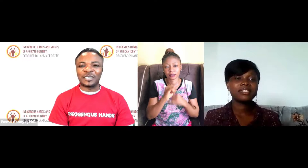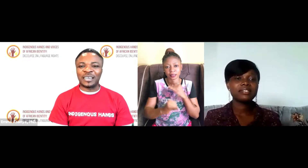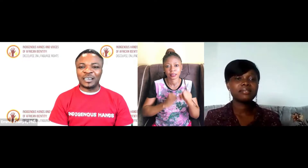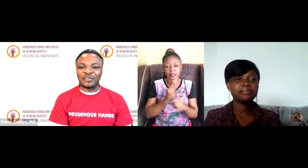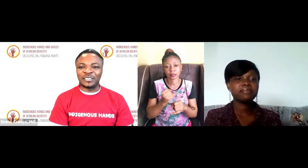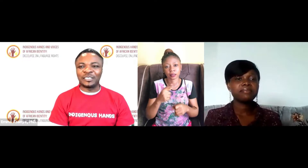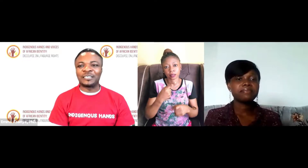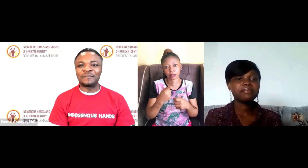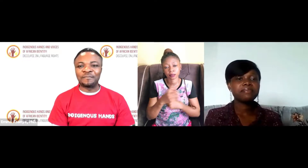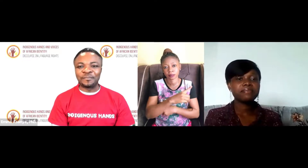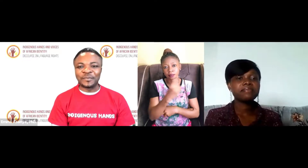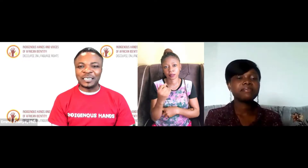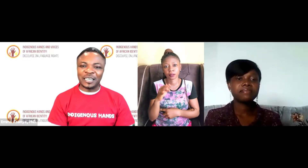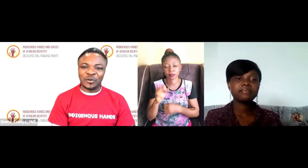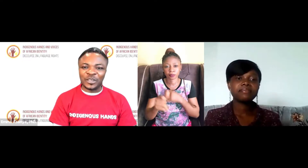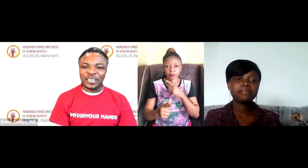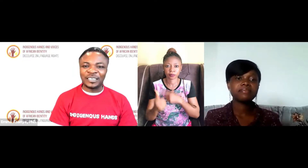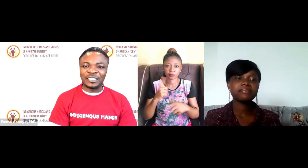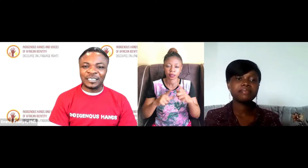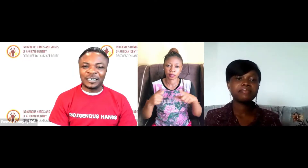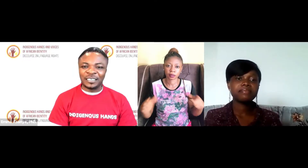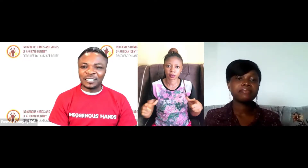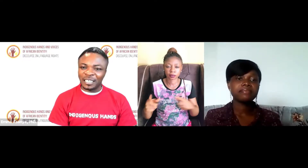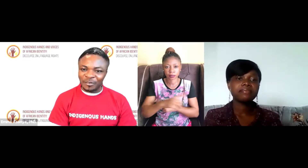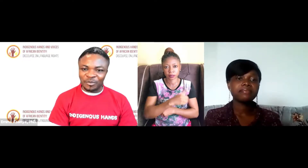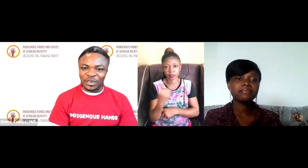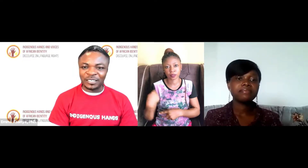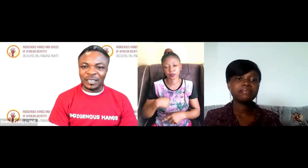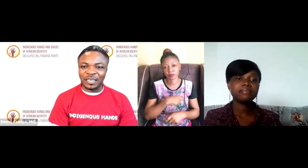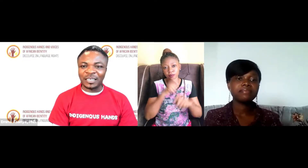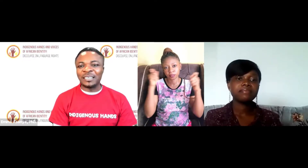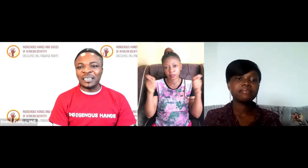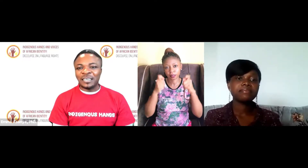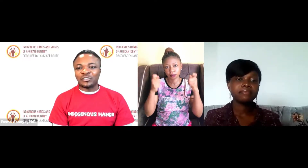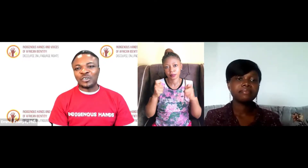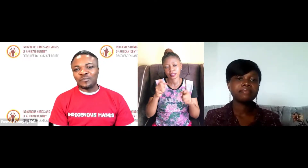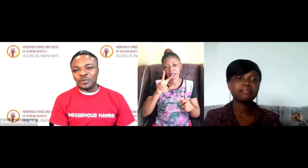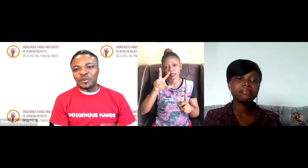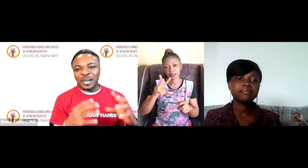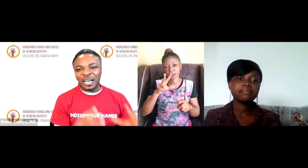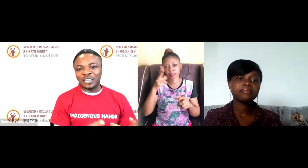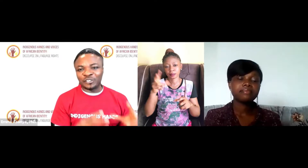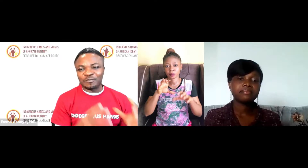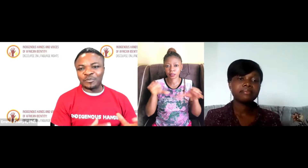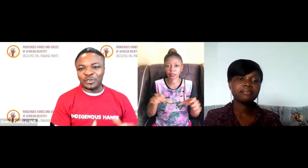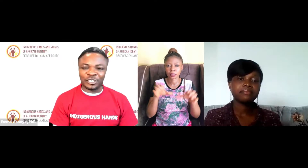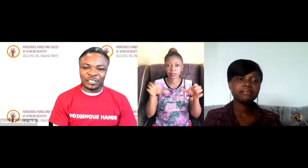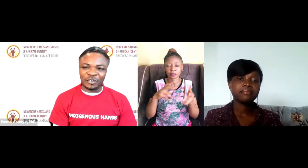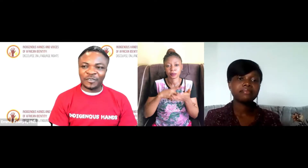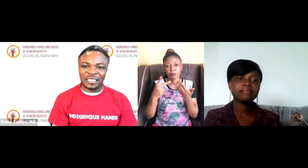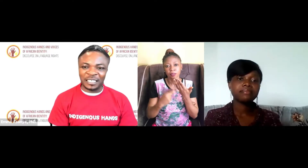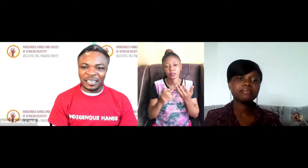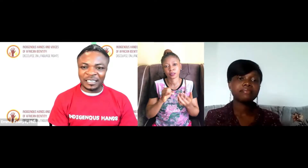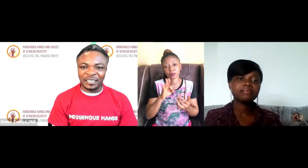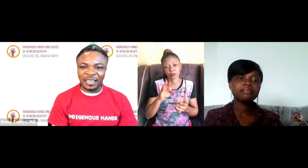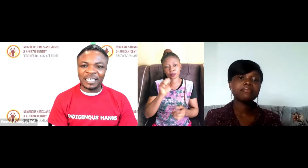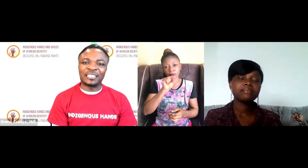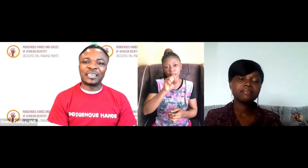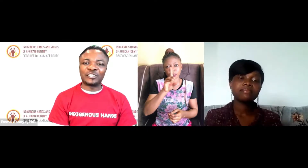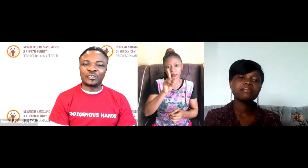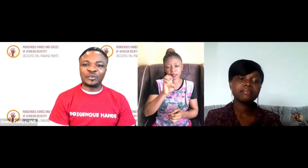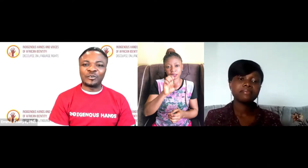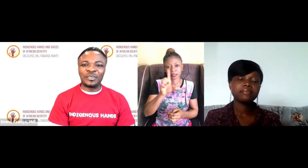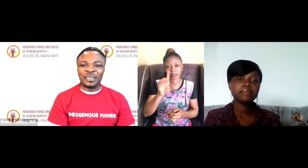Day of Sign Languages, a day we celebrate the Triple Action Project of S-Deli,